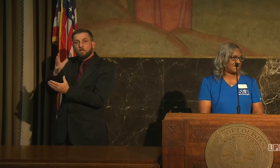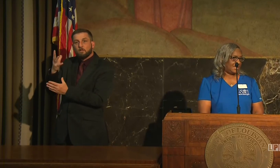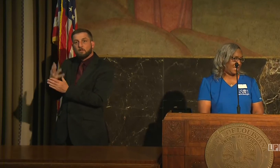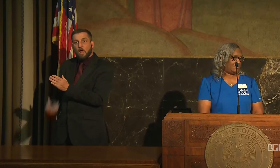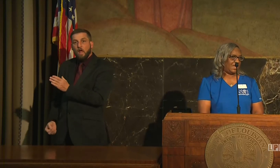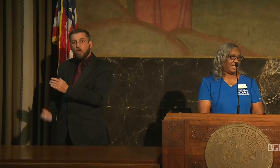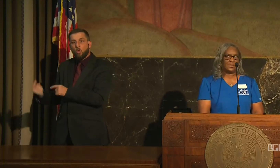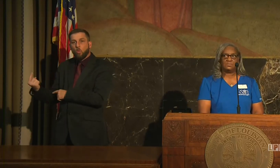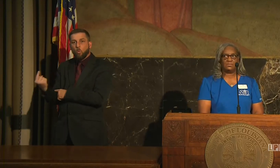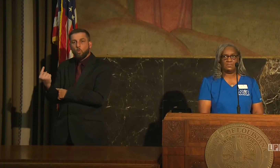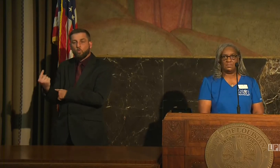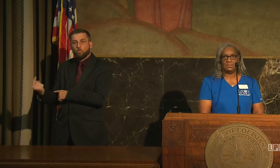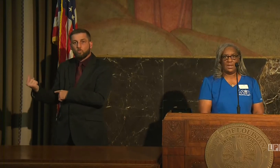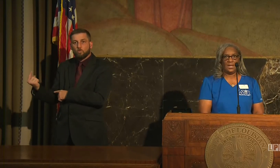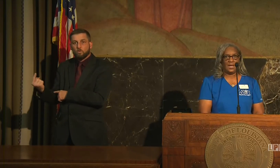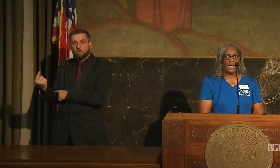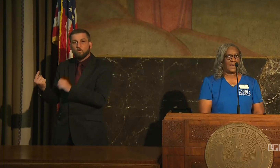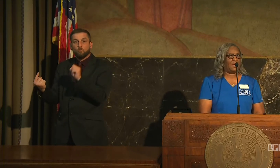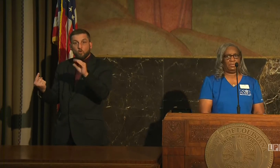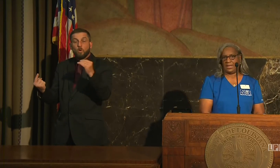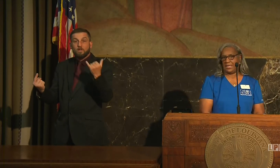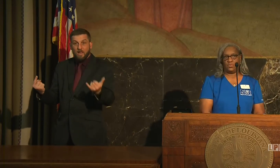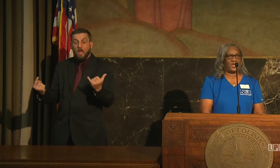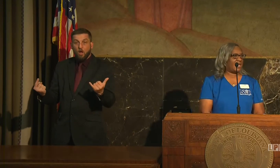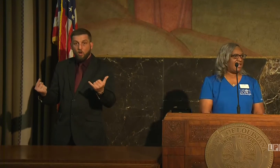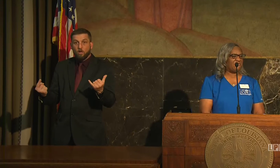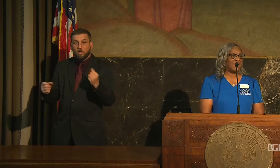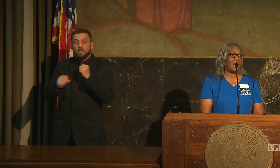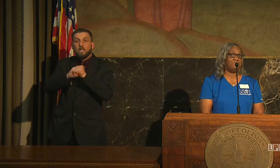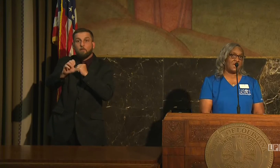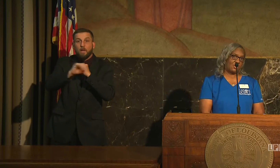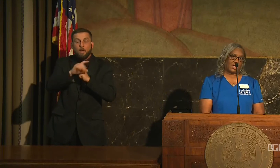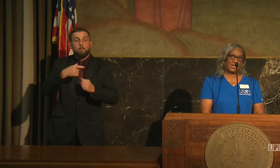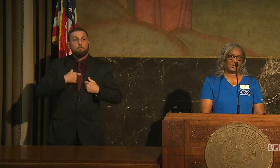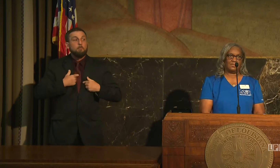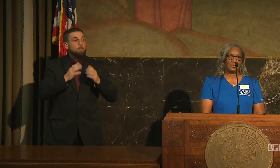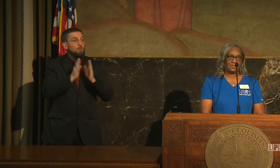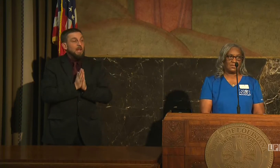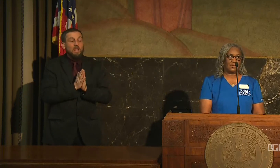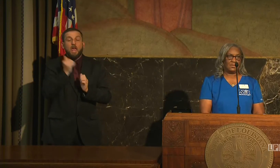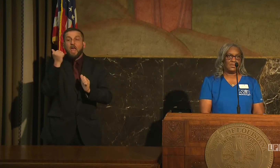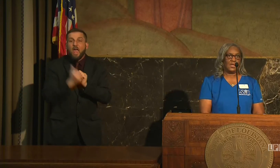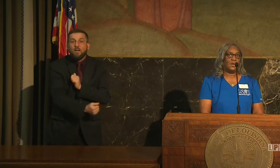there is a campaign, and I'm pleading with every American,